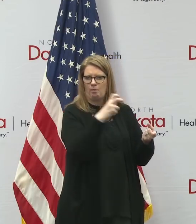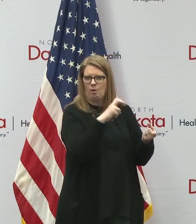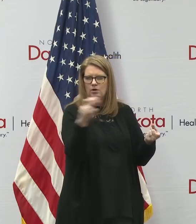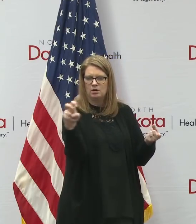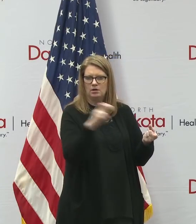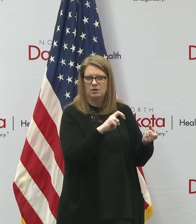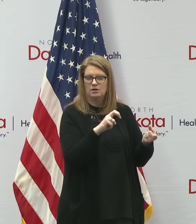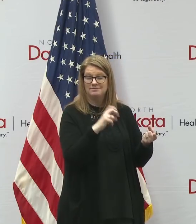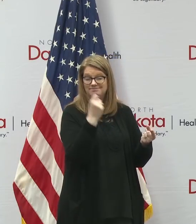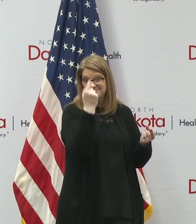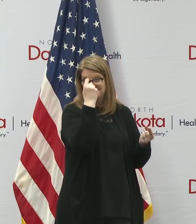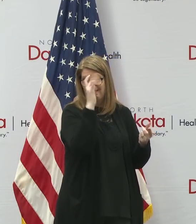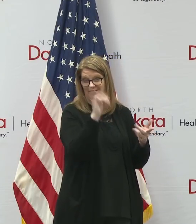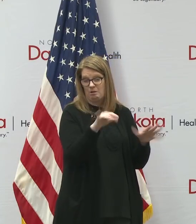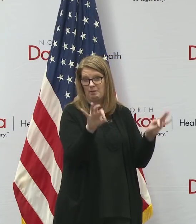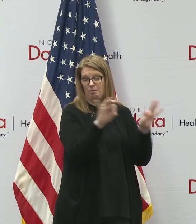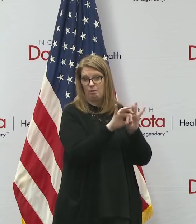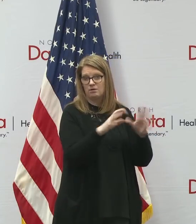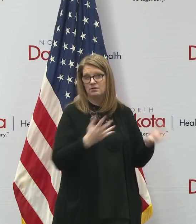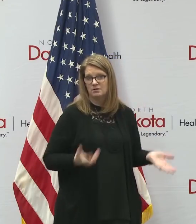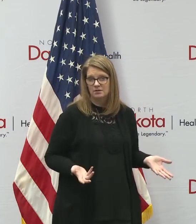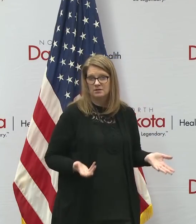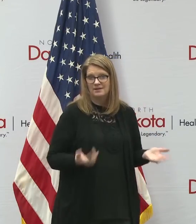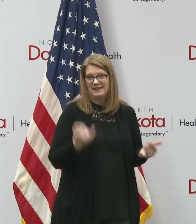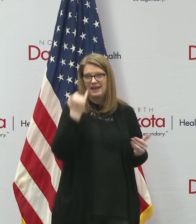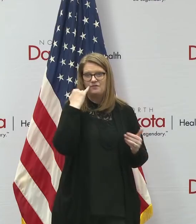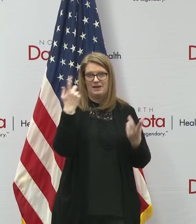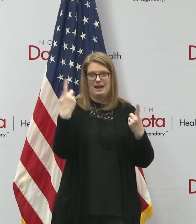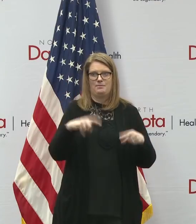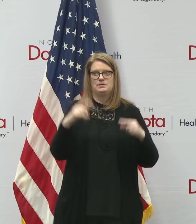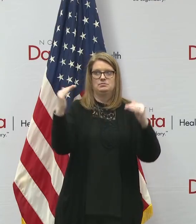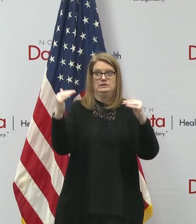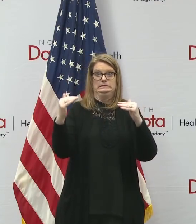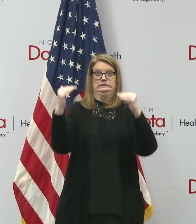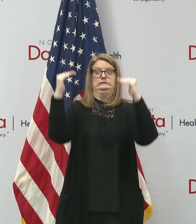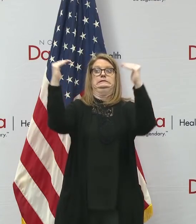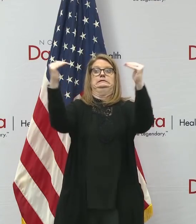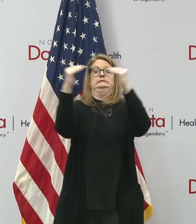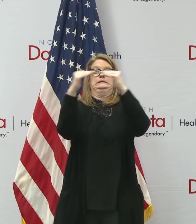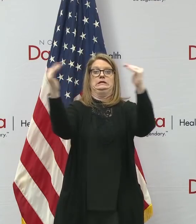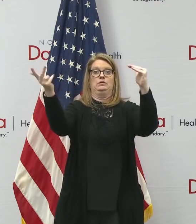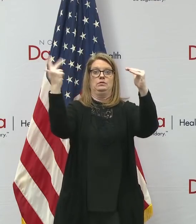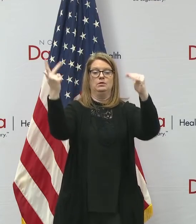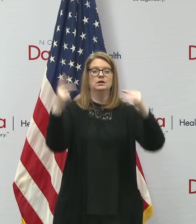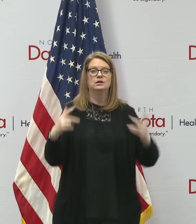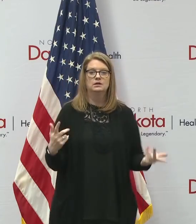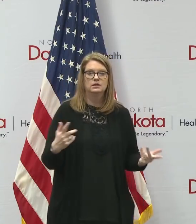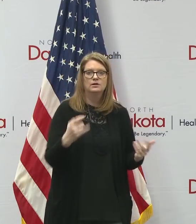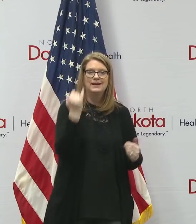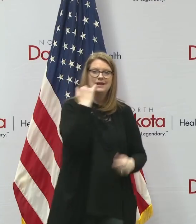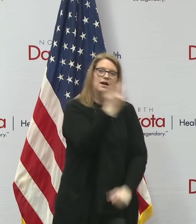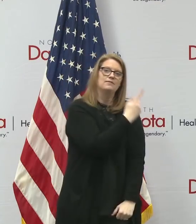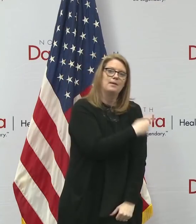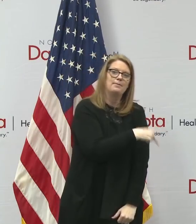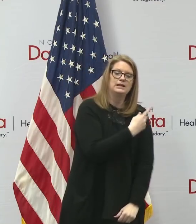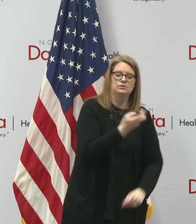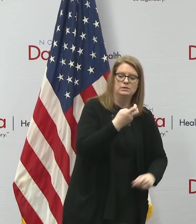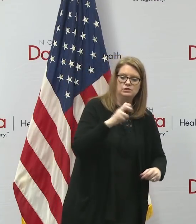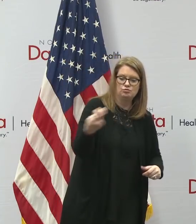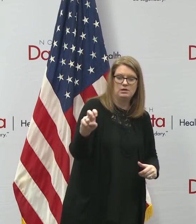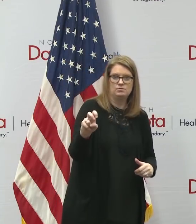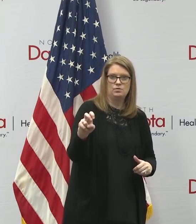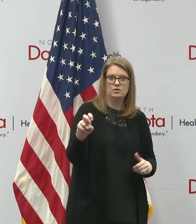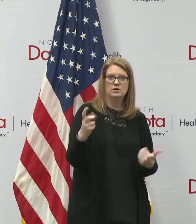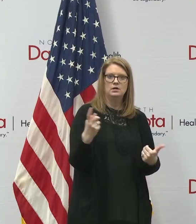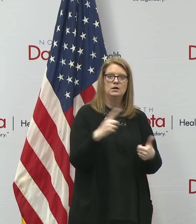be critically important, especially if we're in that Tier 3, because every time we transport a patient, A, it could